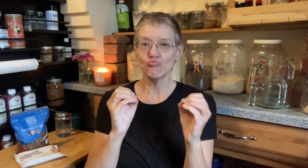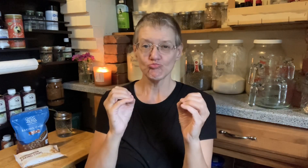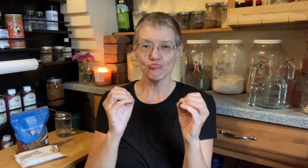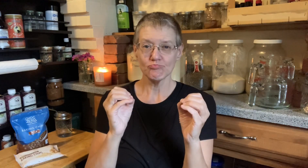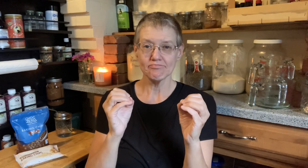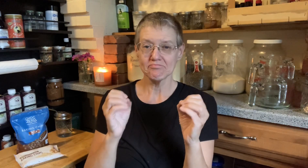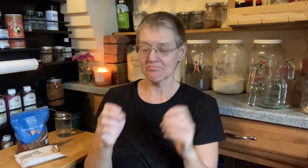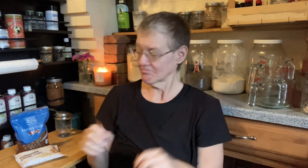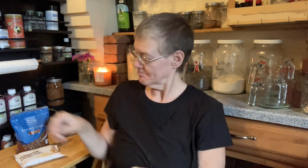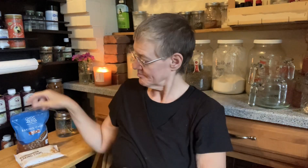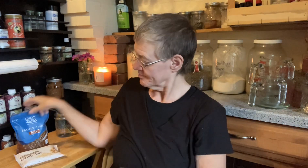alcohols.